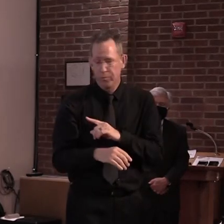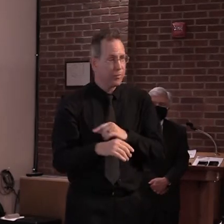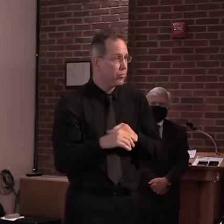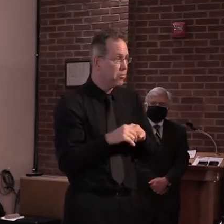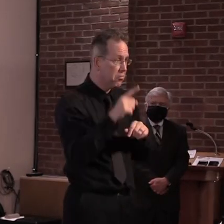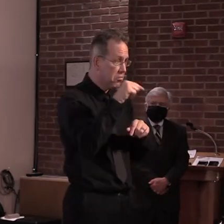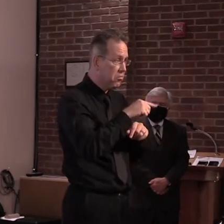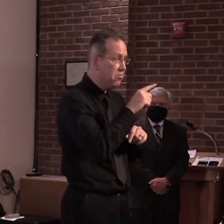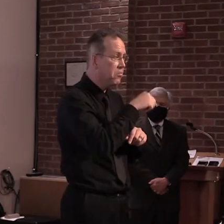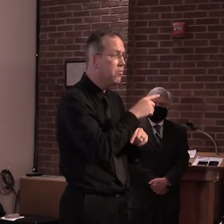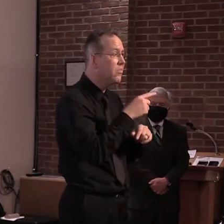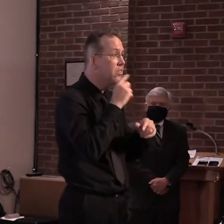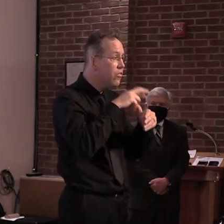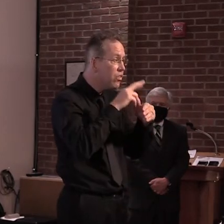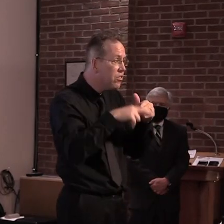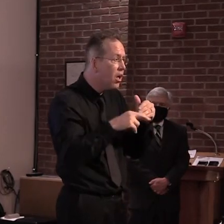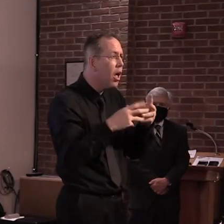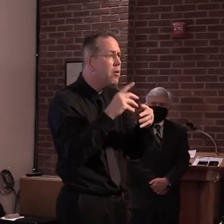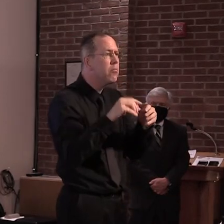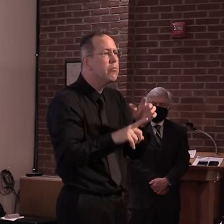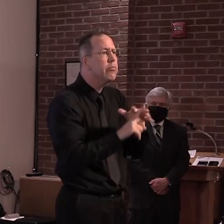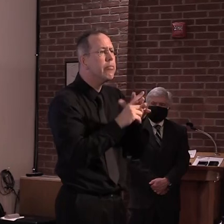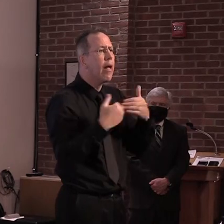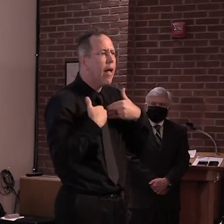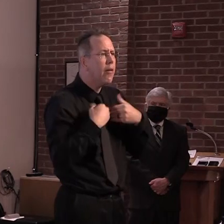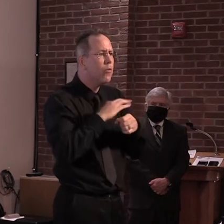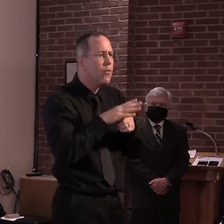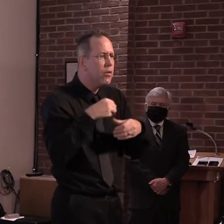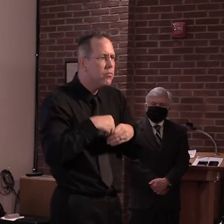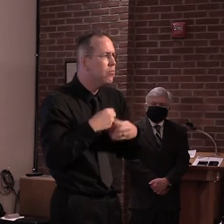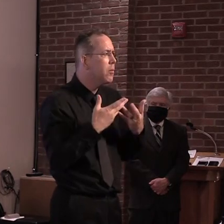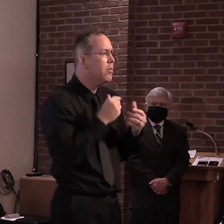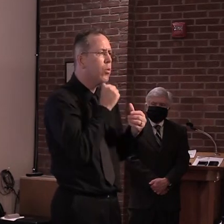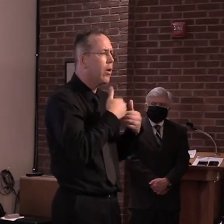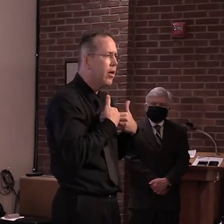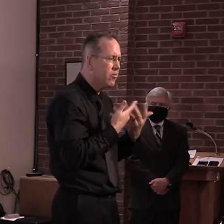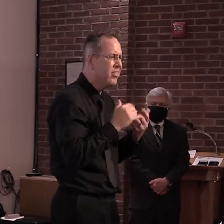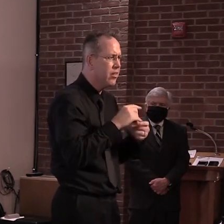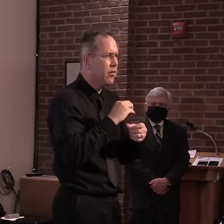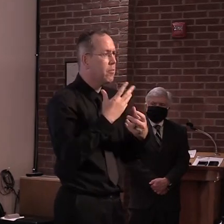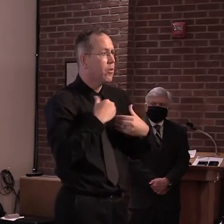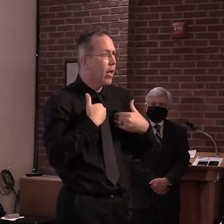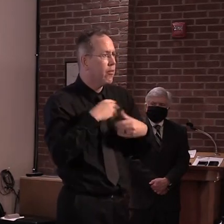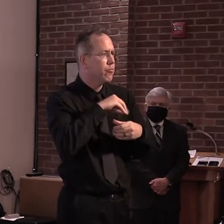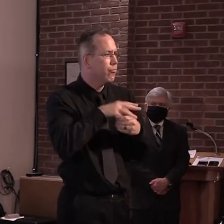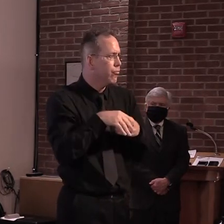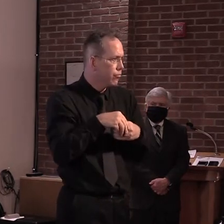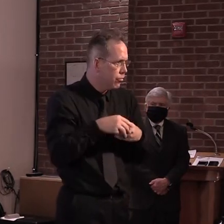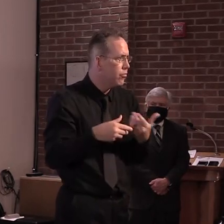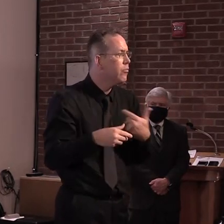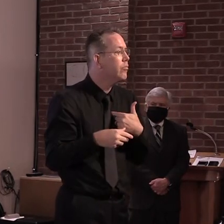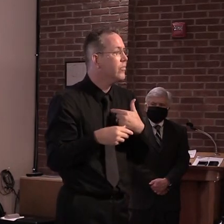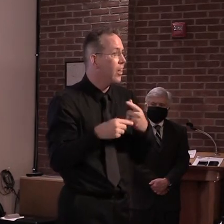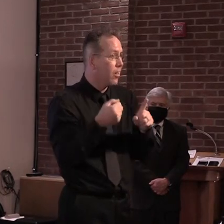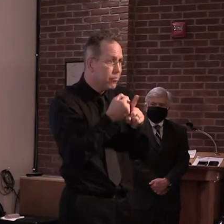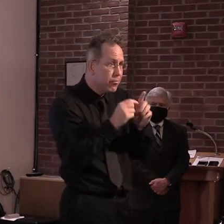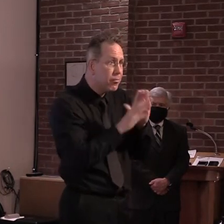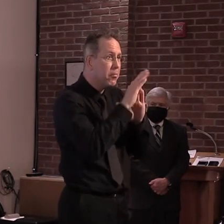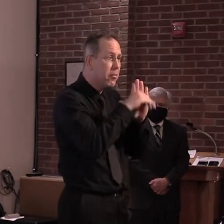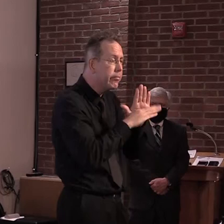the associated outbreak does cause the numbers to spike, but that those numbers have come back down and the 3-day average continues to hover around